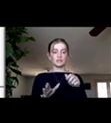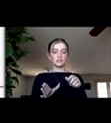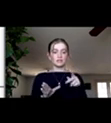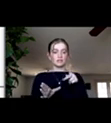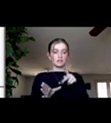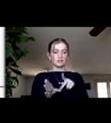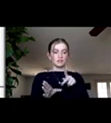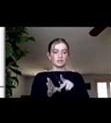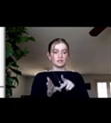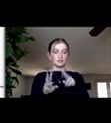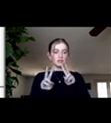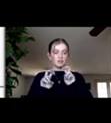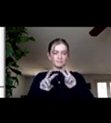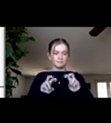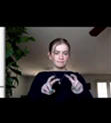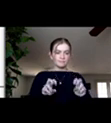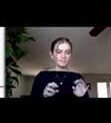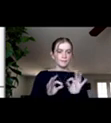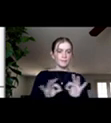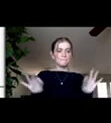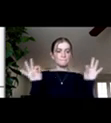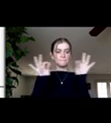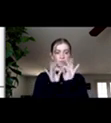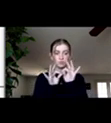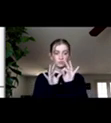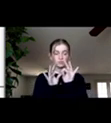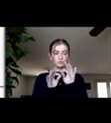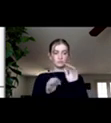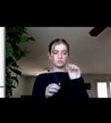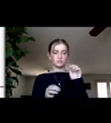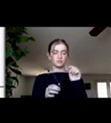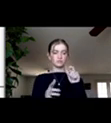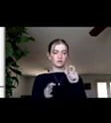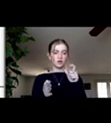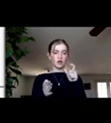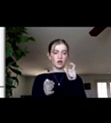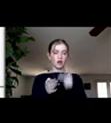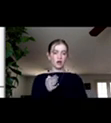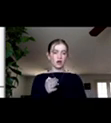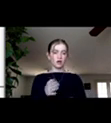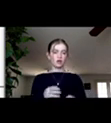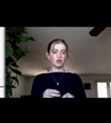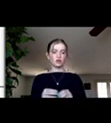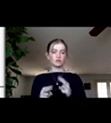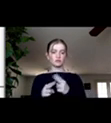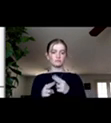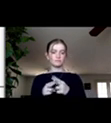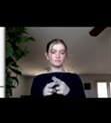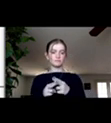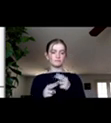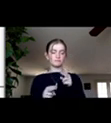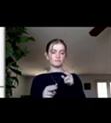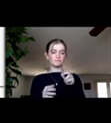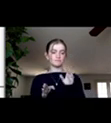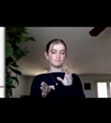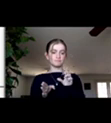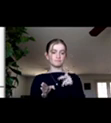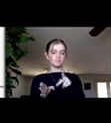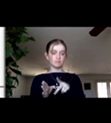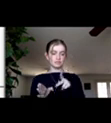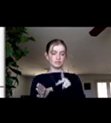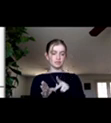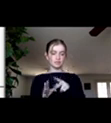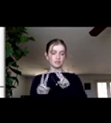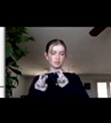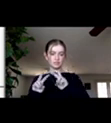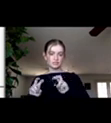Effective psychiatric evaluations are incredibly important. In an article entitled "The Psychiatric Assessment